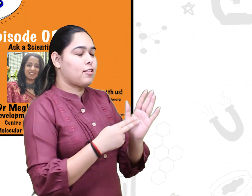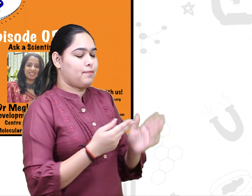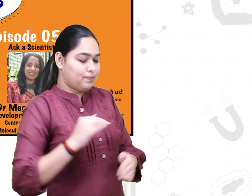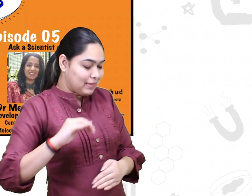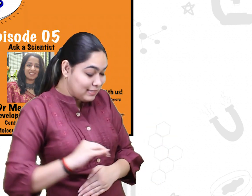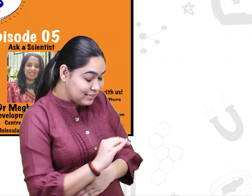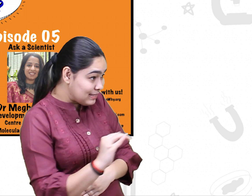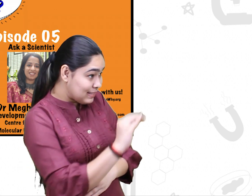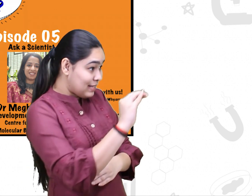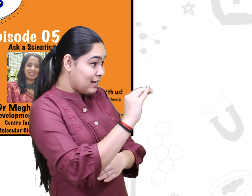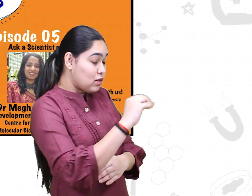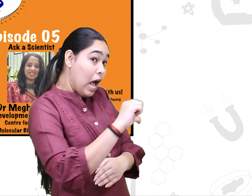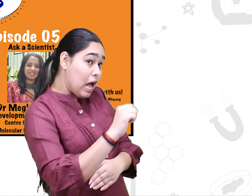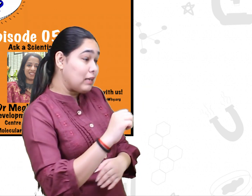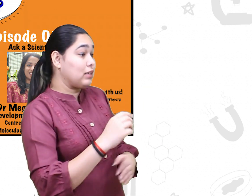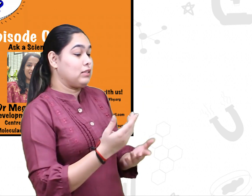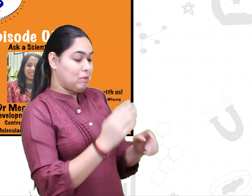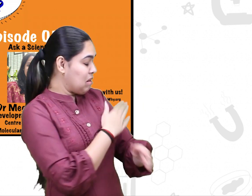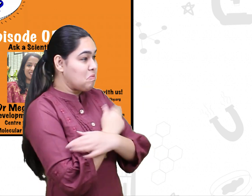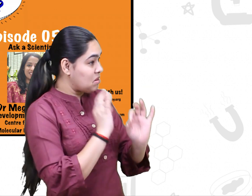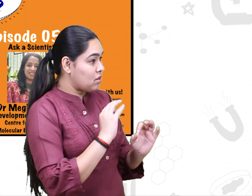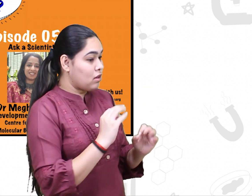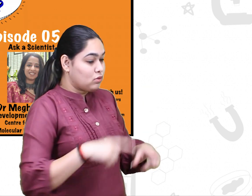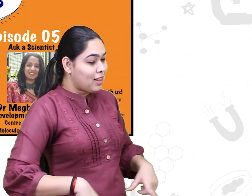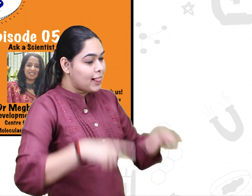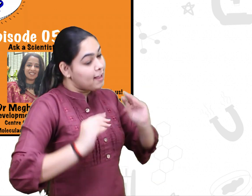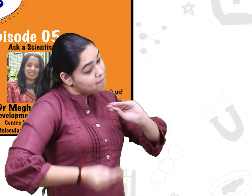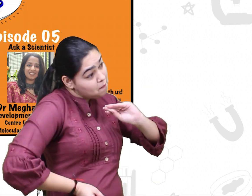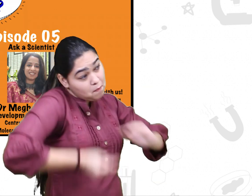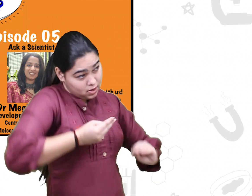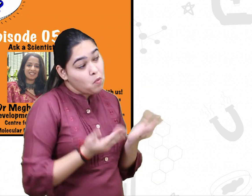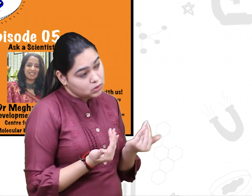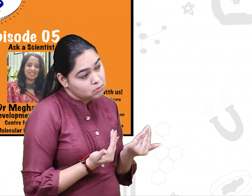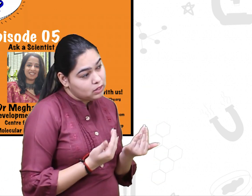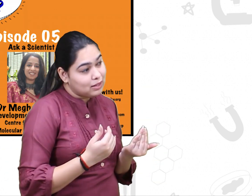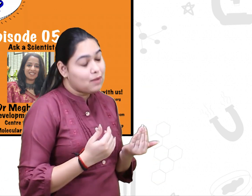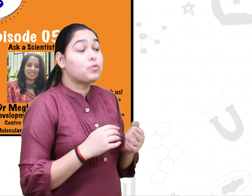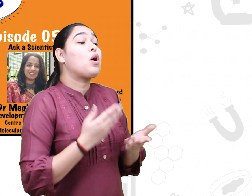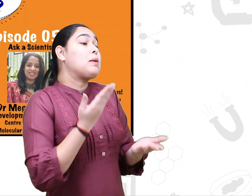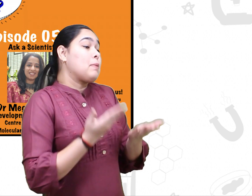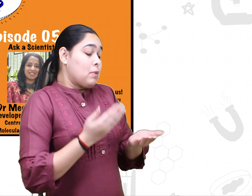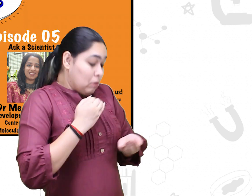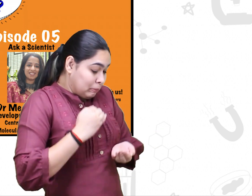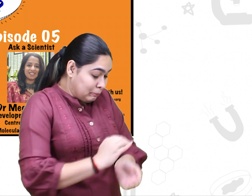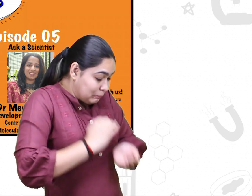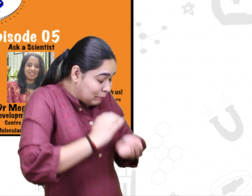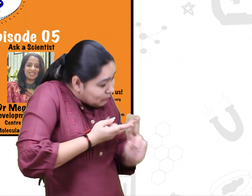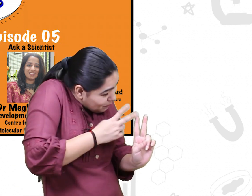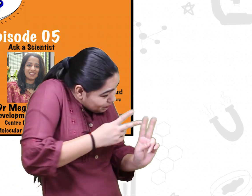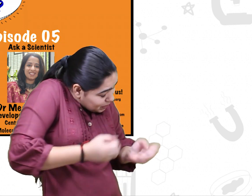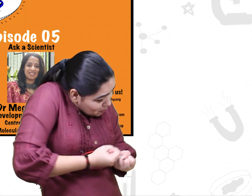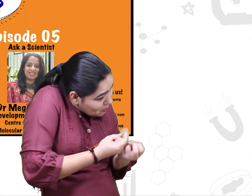others? Yes, exactly. The limblessness might have given them an advantage over the